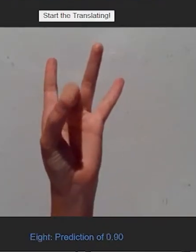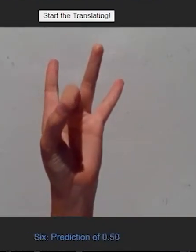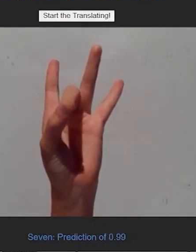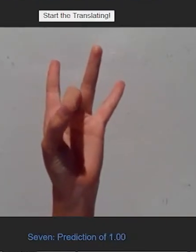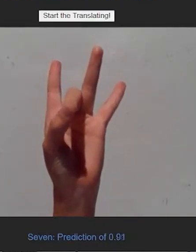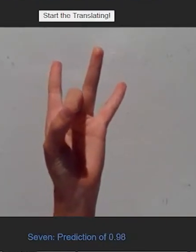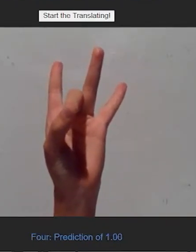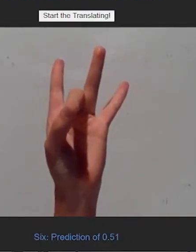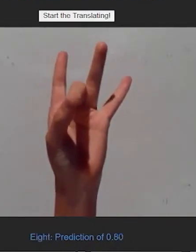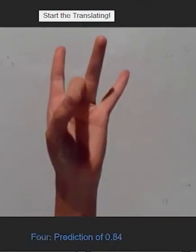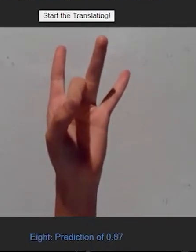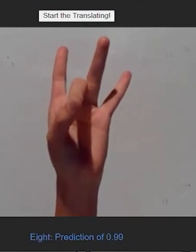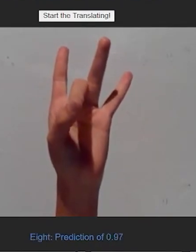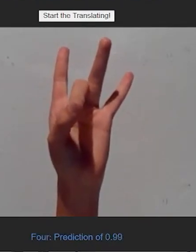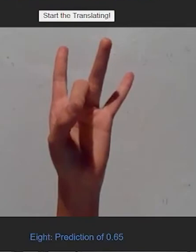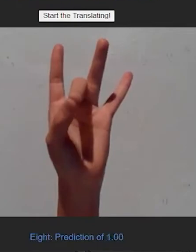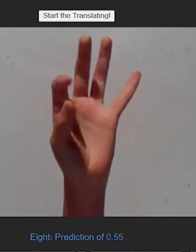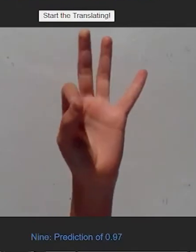7, 8,